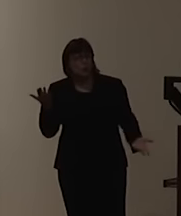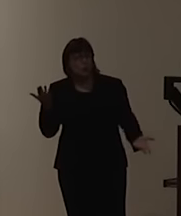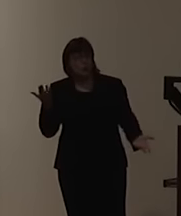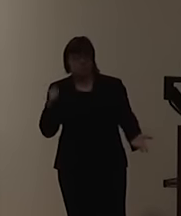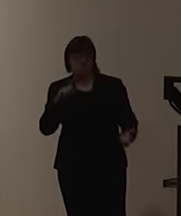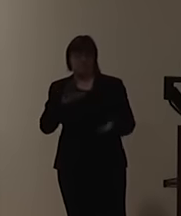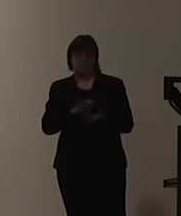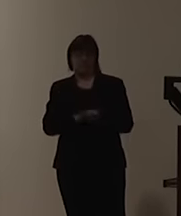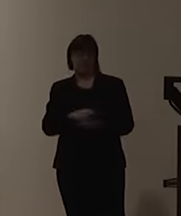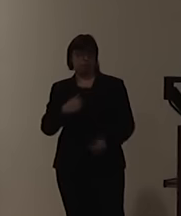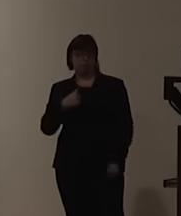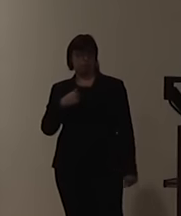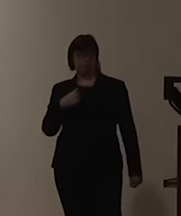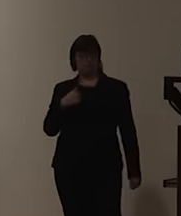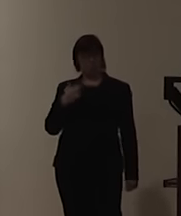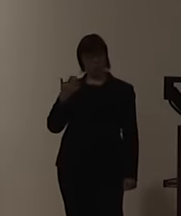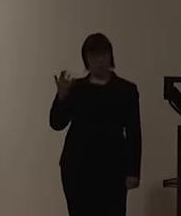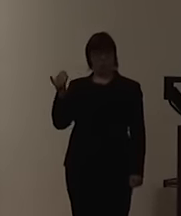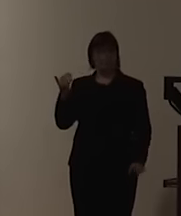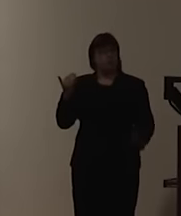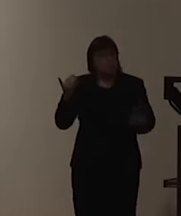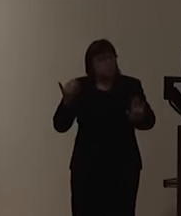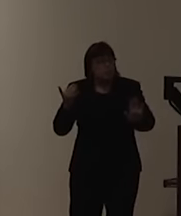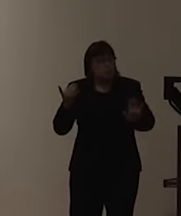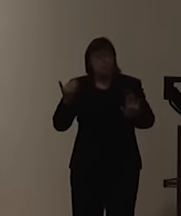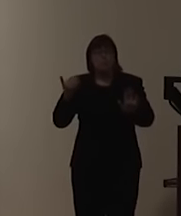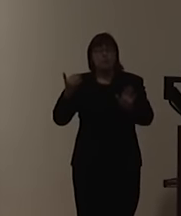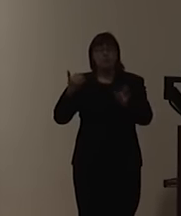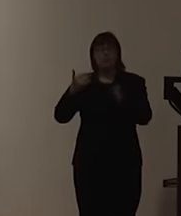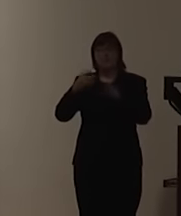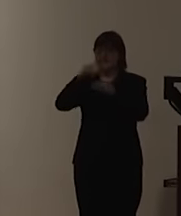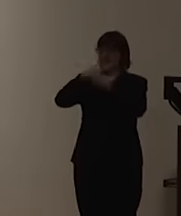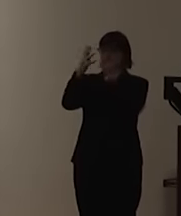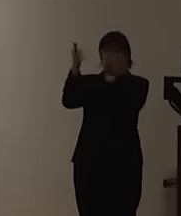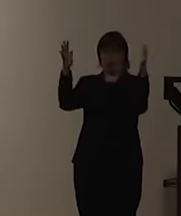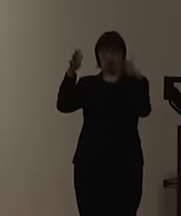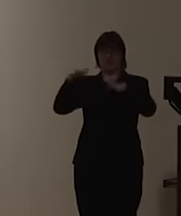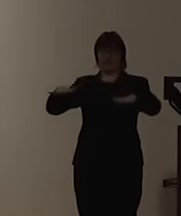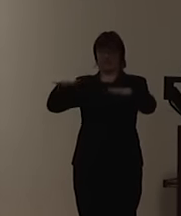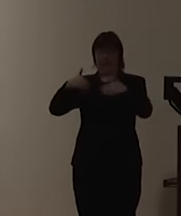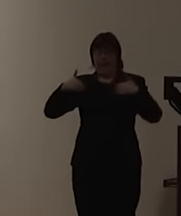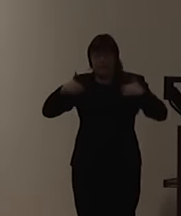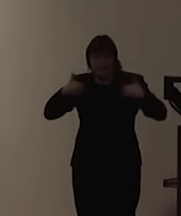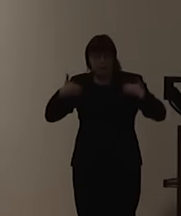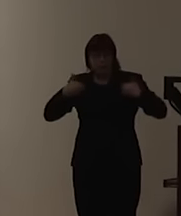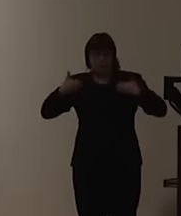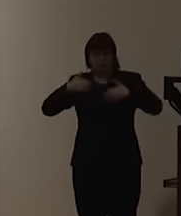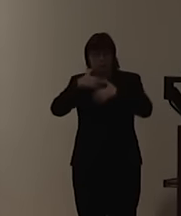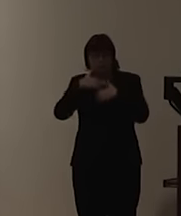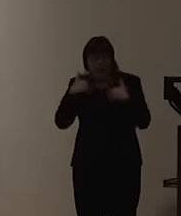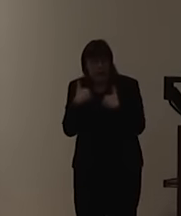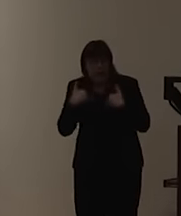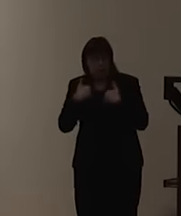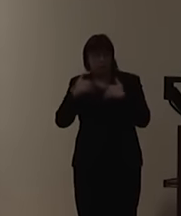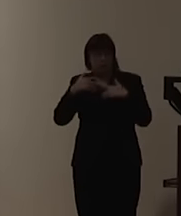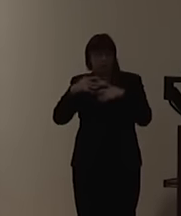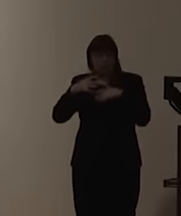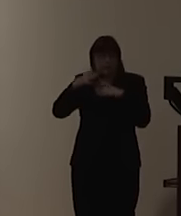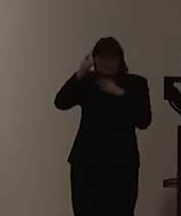I don't believe it. Why? I mean, whatever is in that forest, whatever animal is carrying